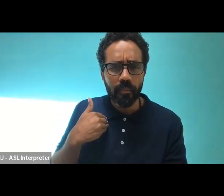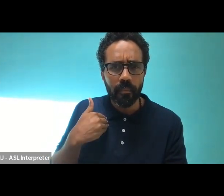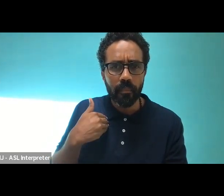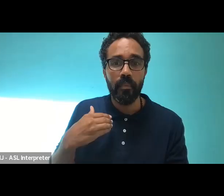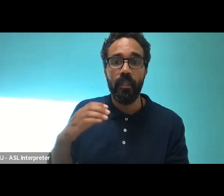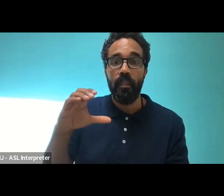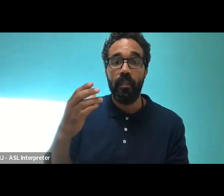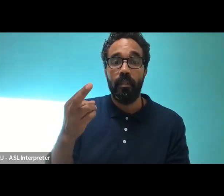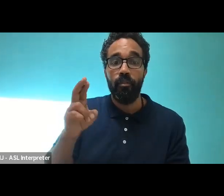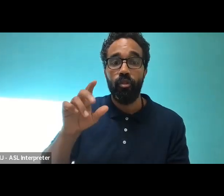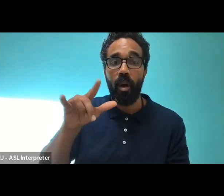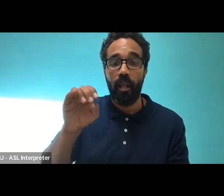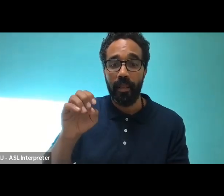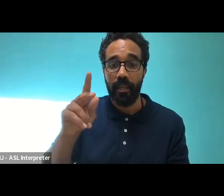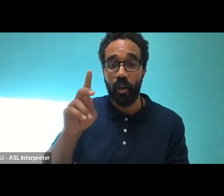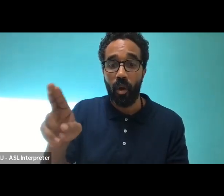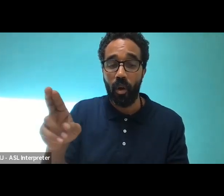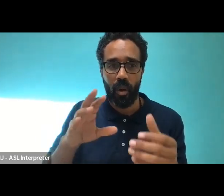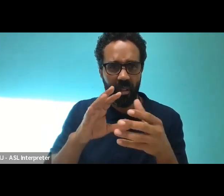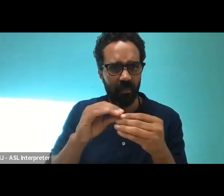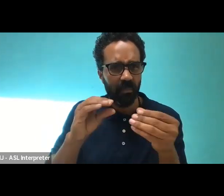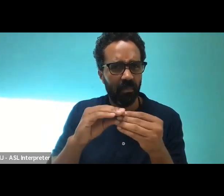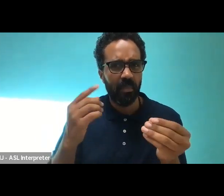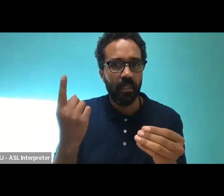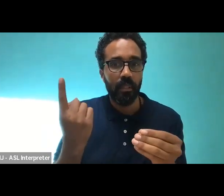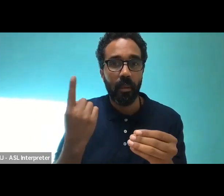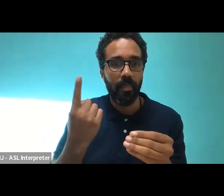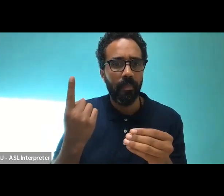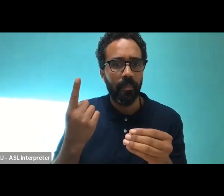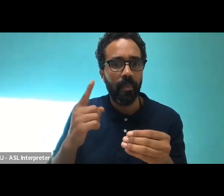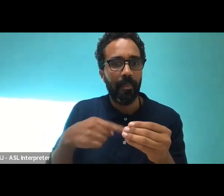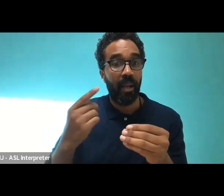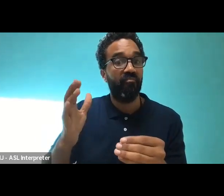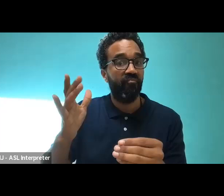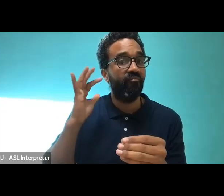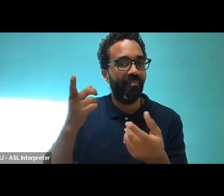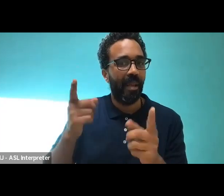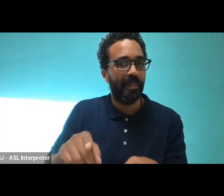Charlie Carr mentioned some of those early